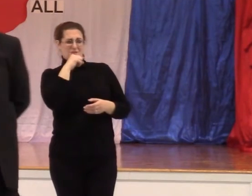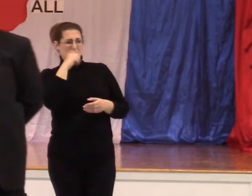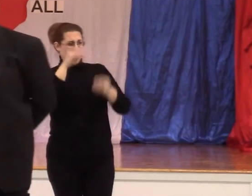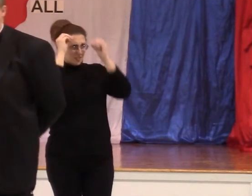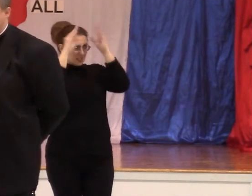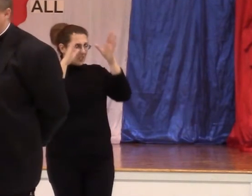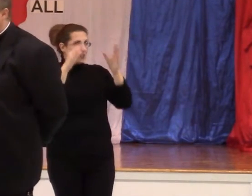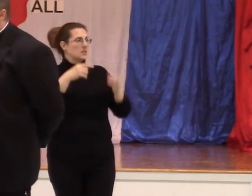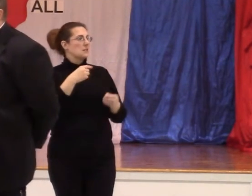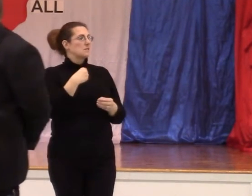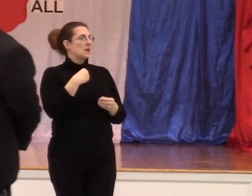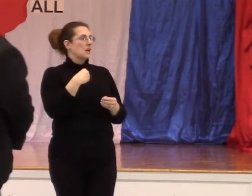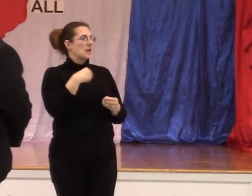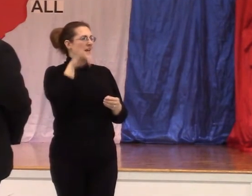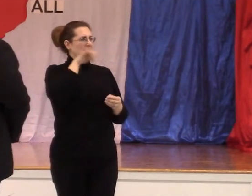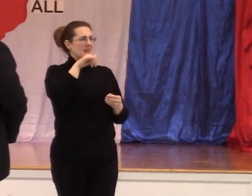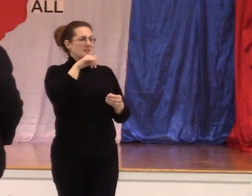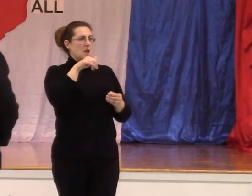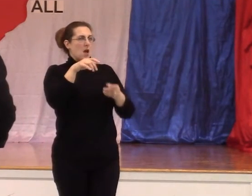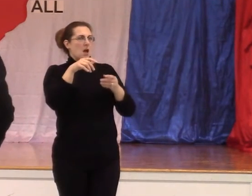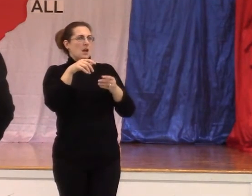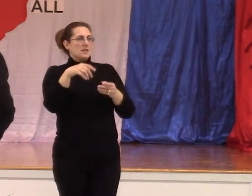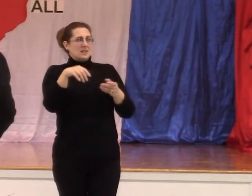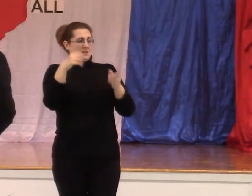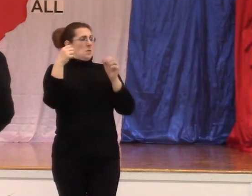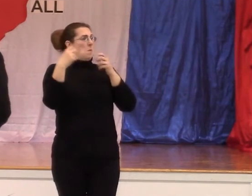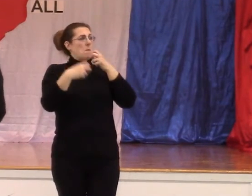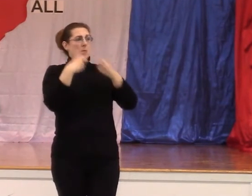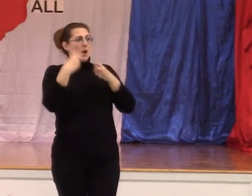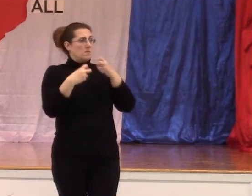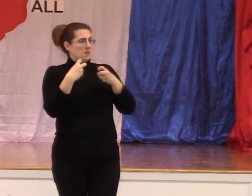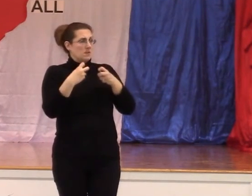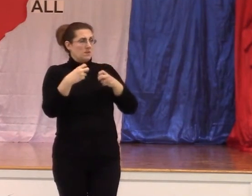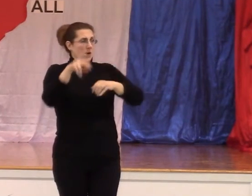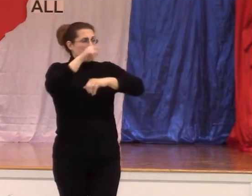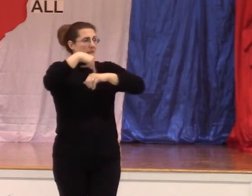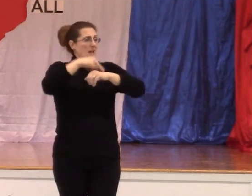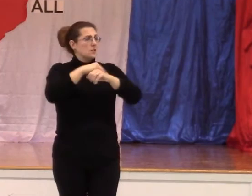he viewed heresy as a threat to national security.